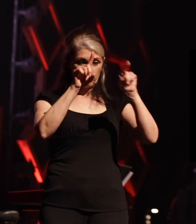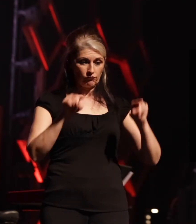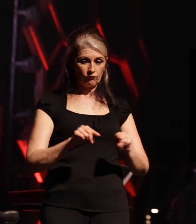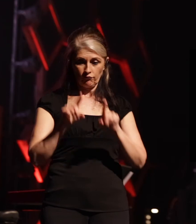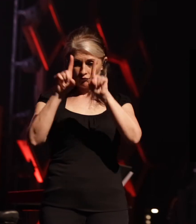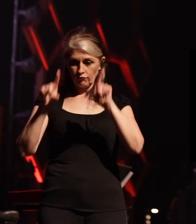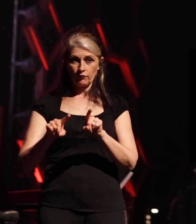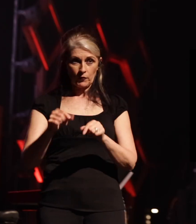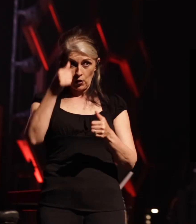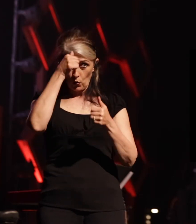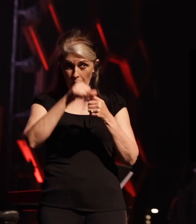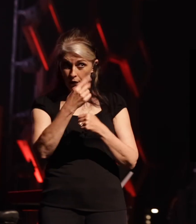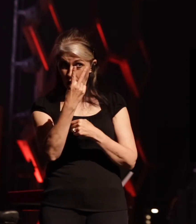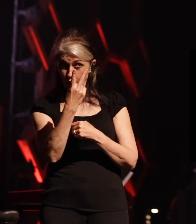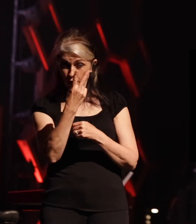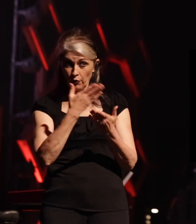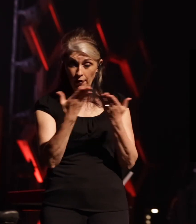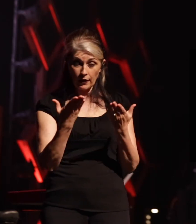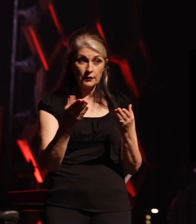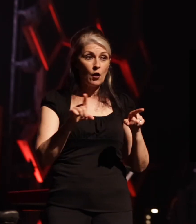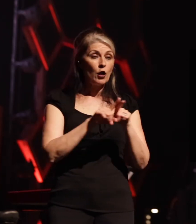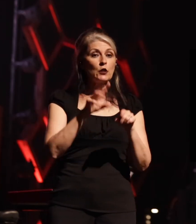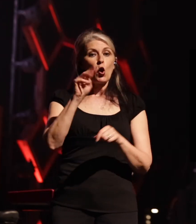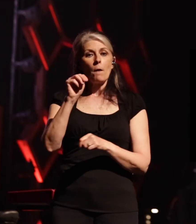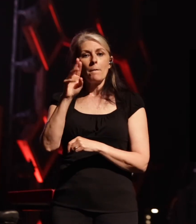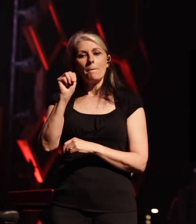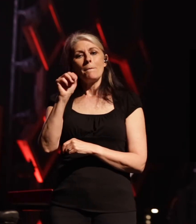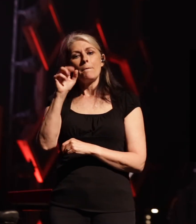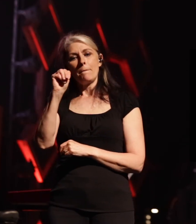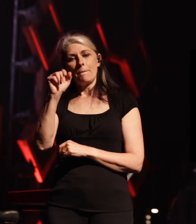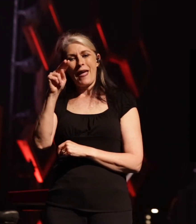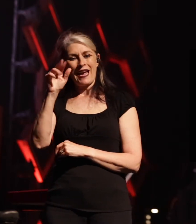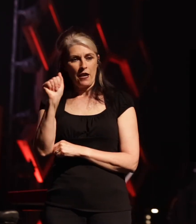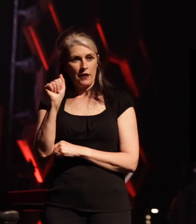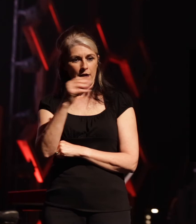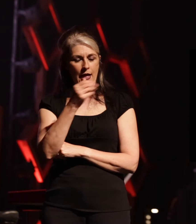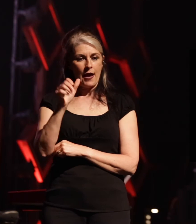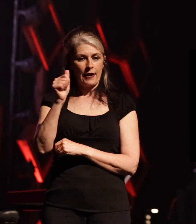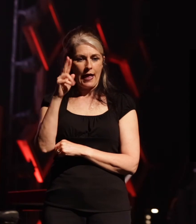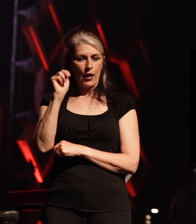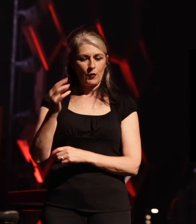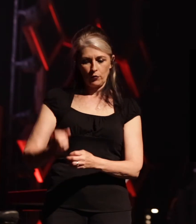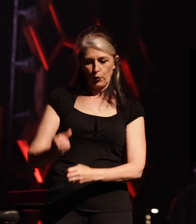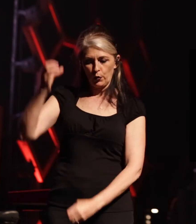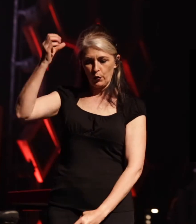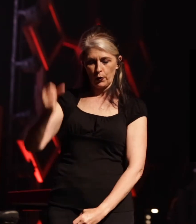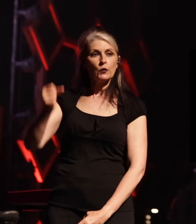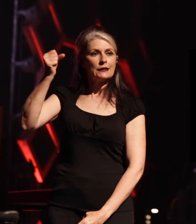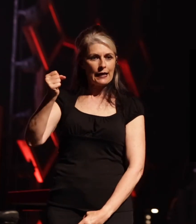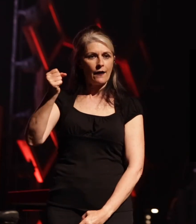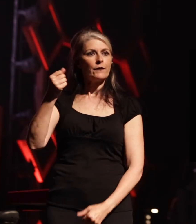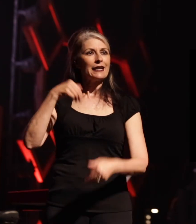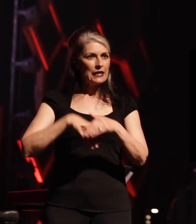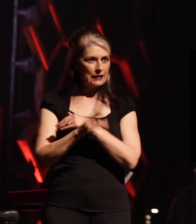it? It would also have the manna that would be in it later on, and then also Aaron's staff that budded that would also be in it. And all